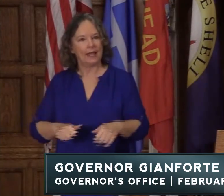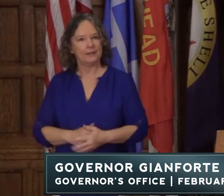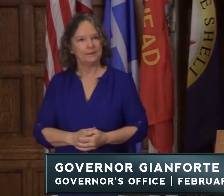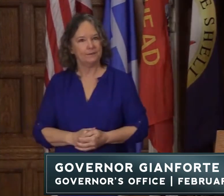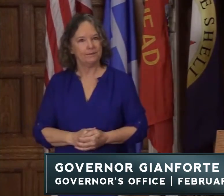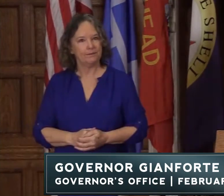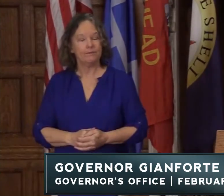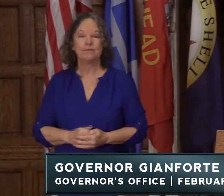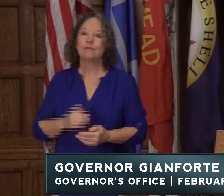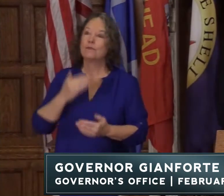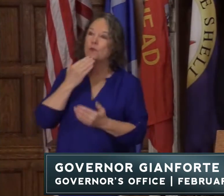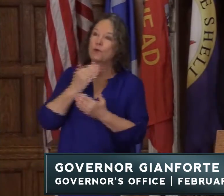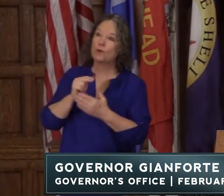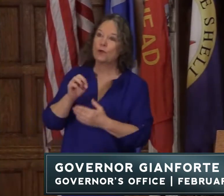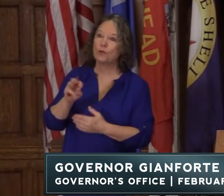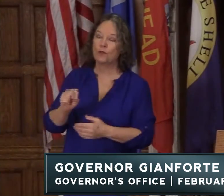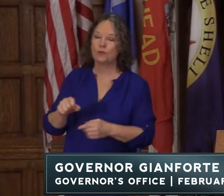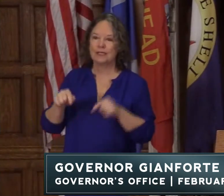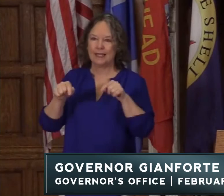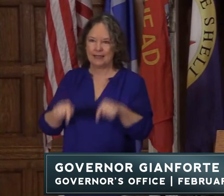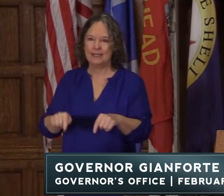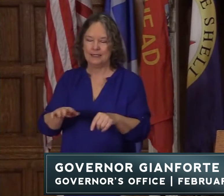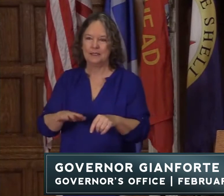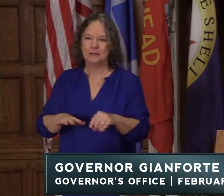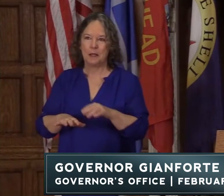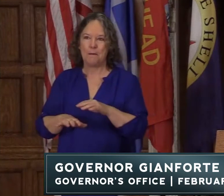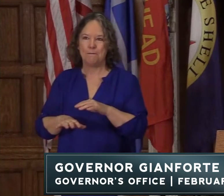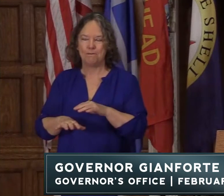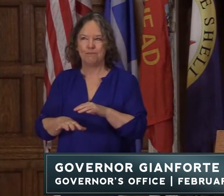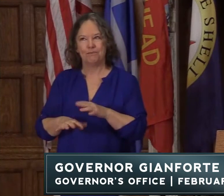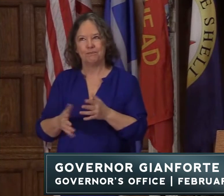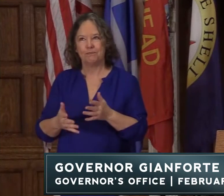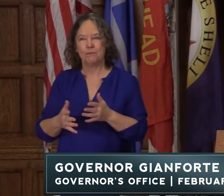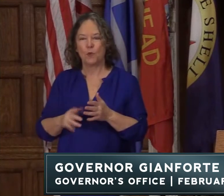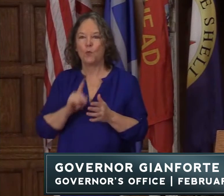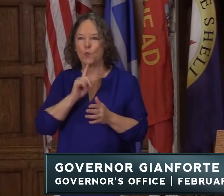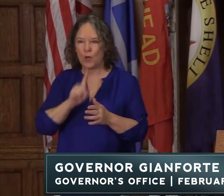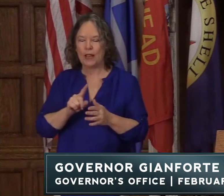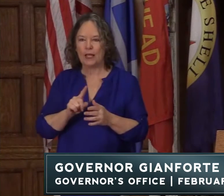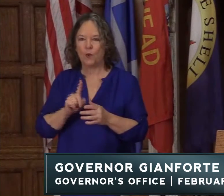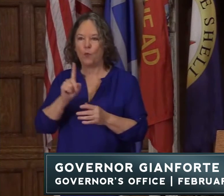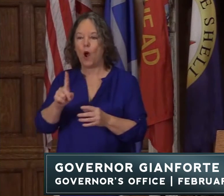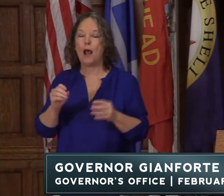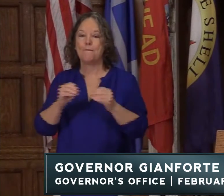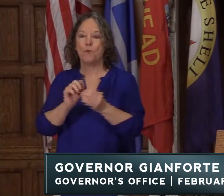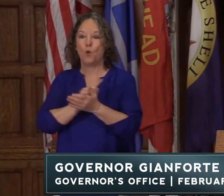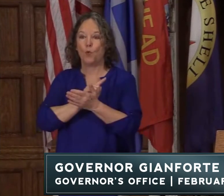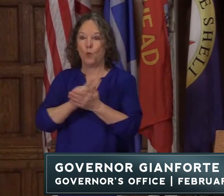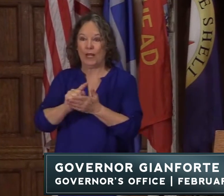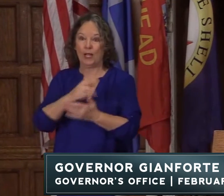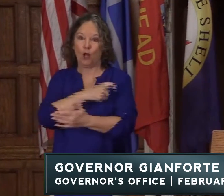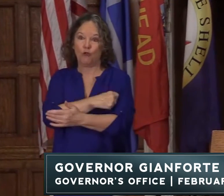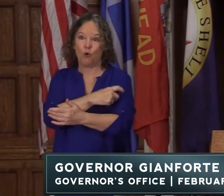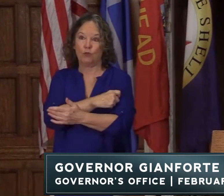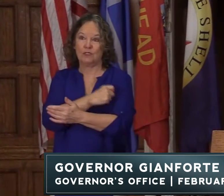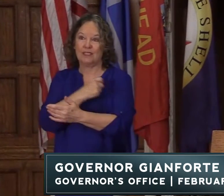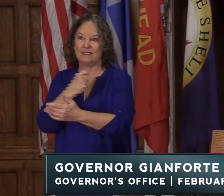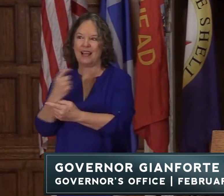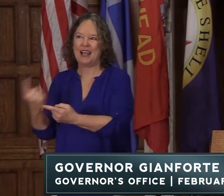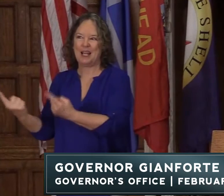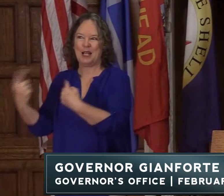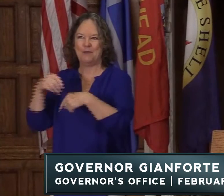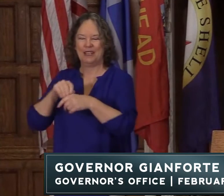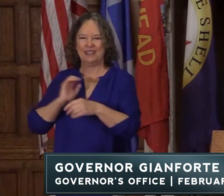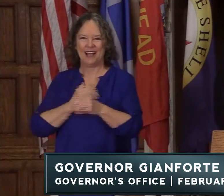And the good news here is this is essentially another week's worth of doses coming into the state. So this is going to help the